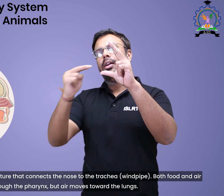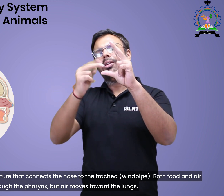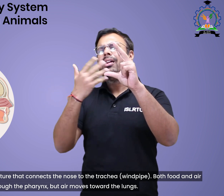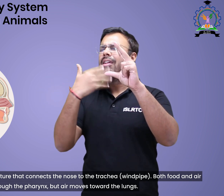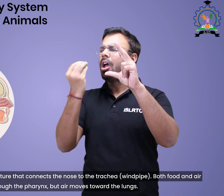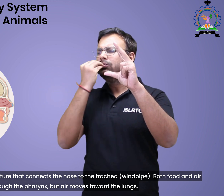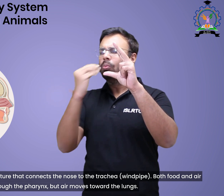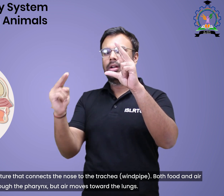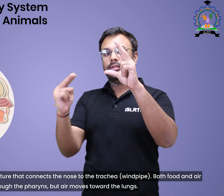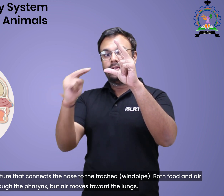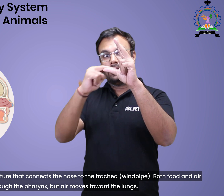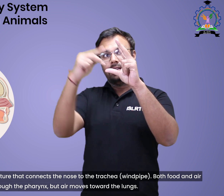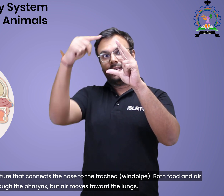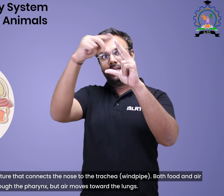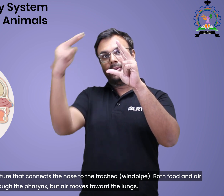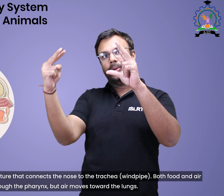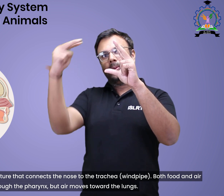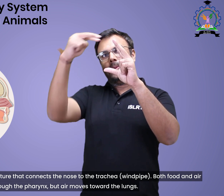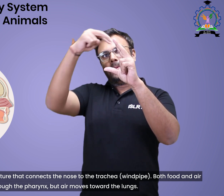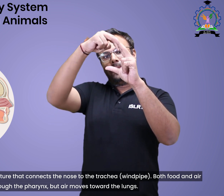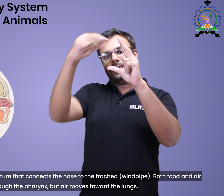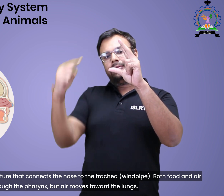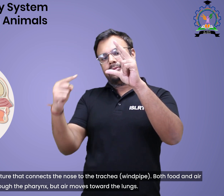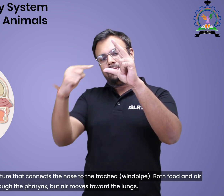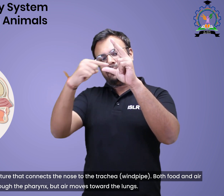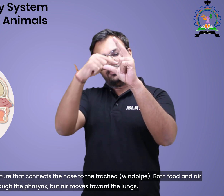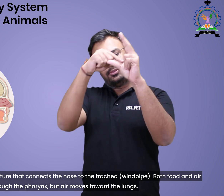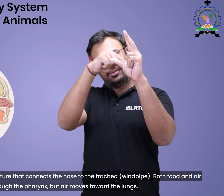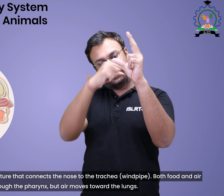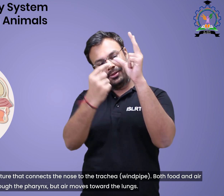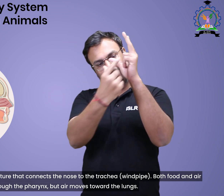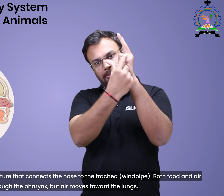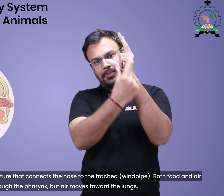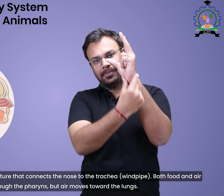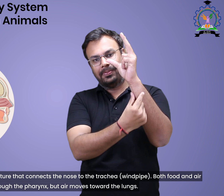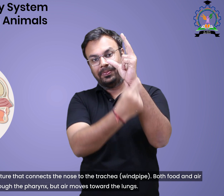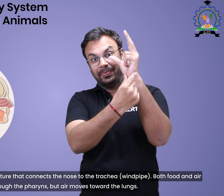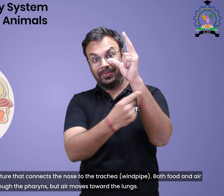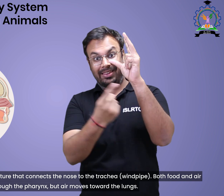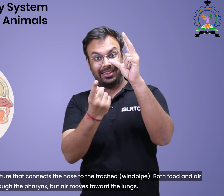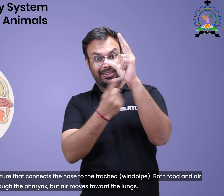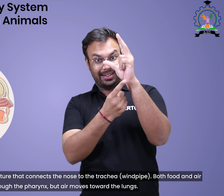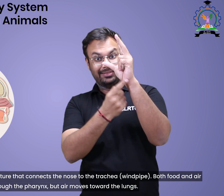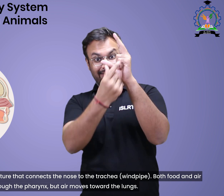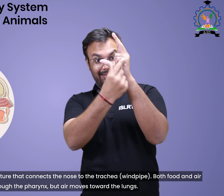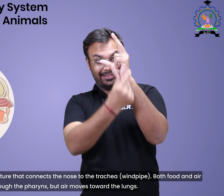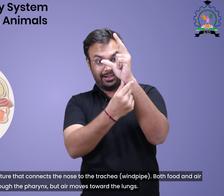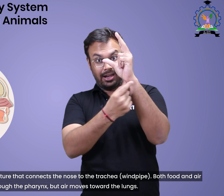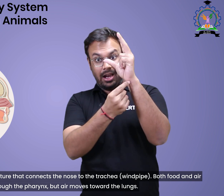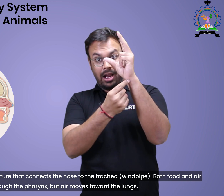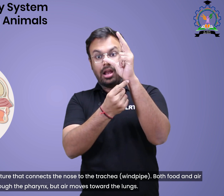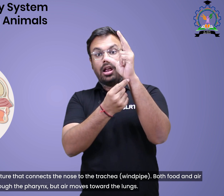Both food and air pass through the pharynx, but air moves toward the lungs.